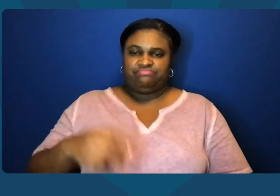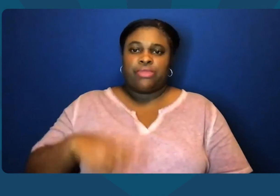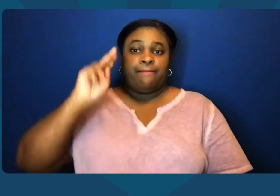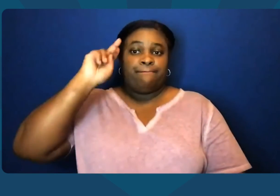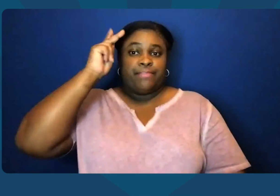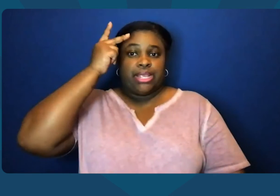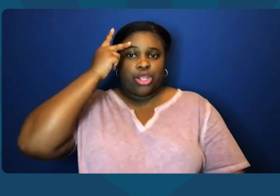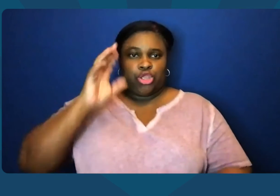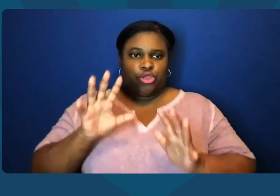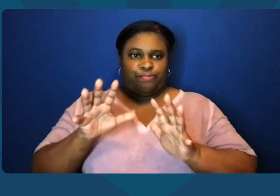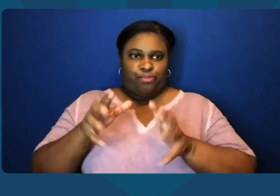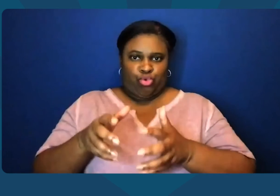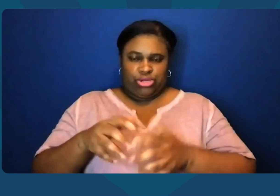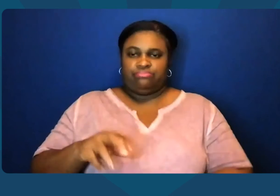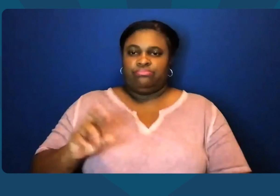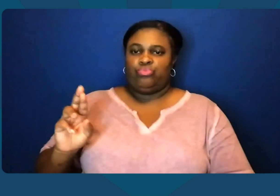Party Republican.